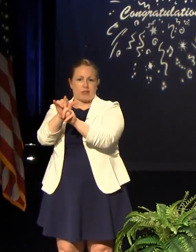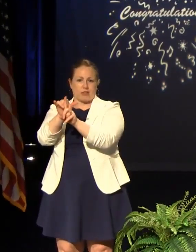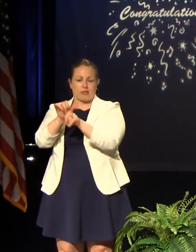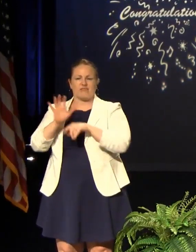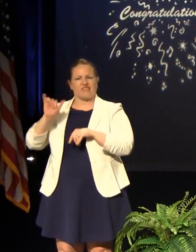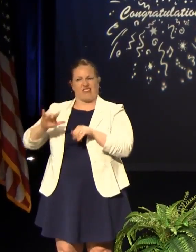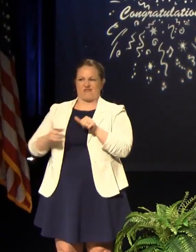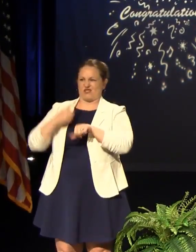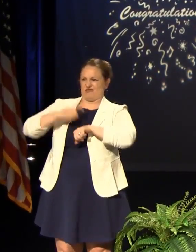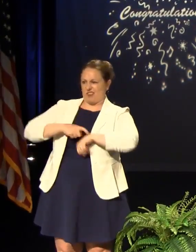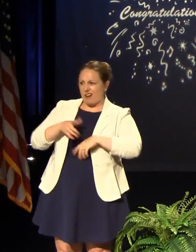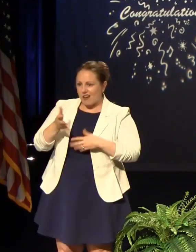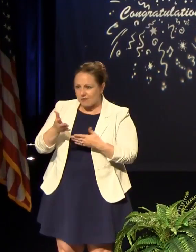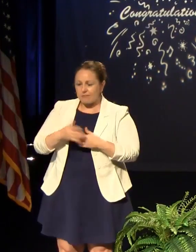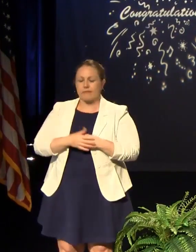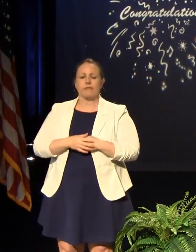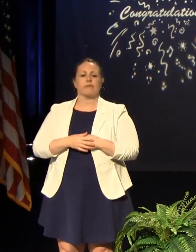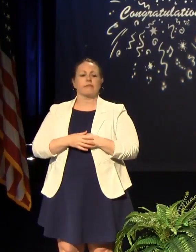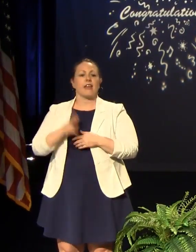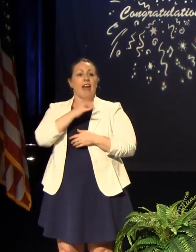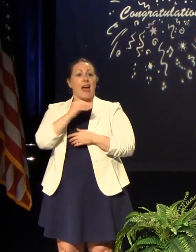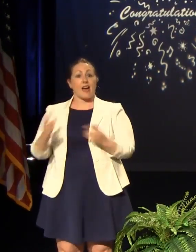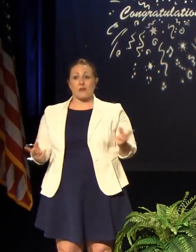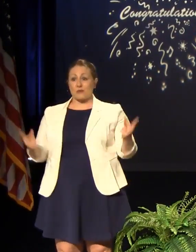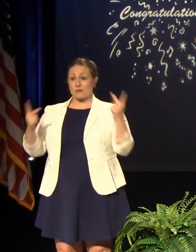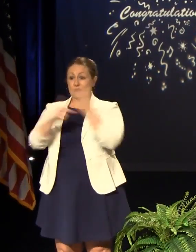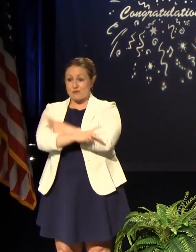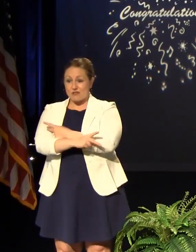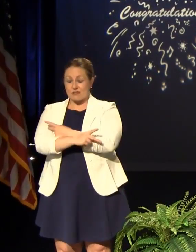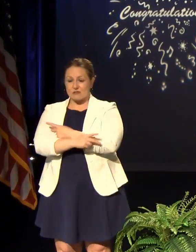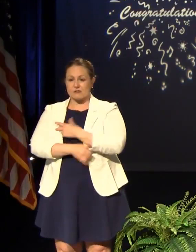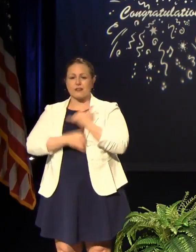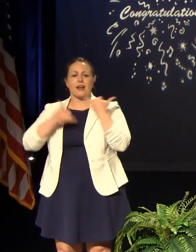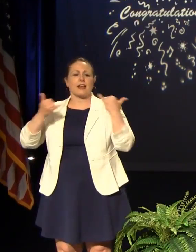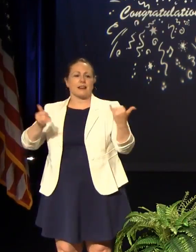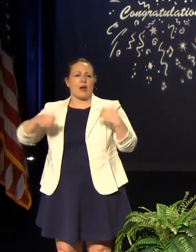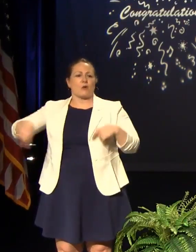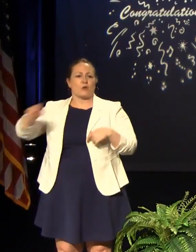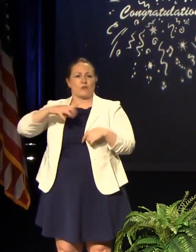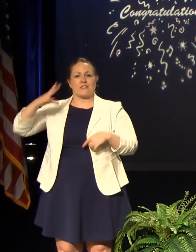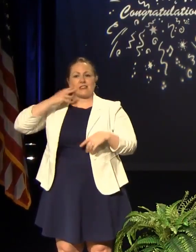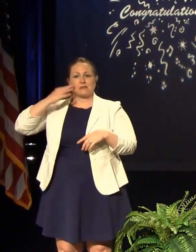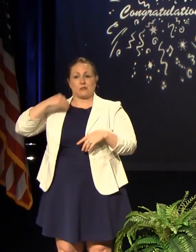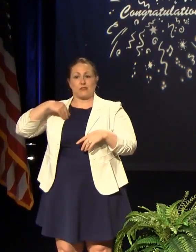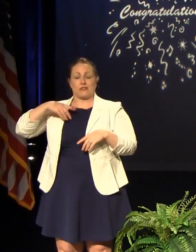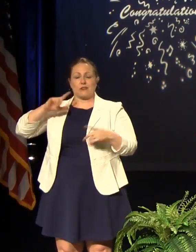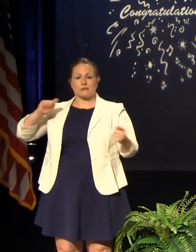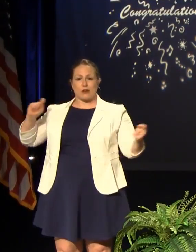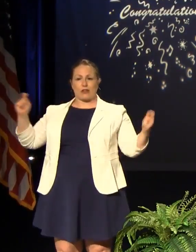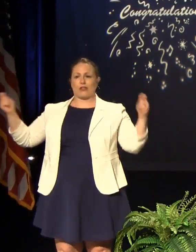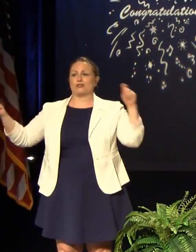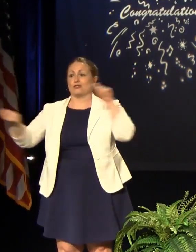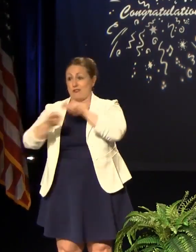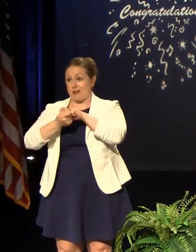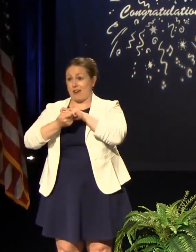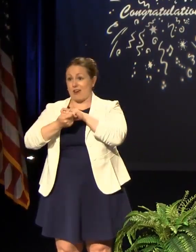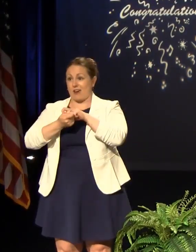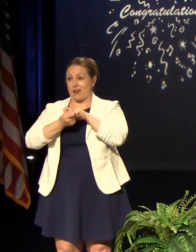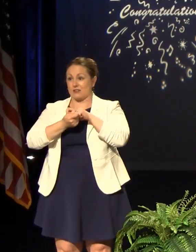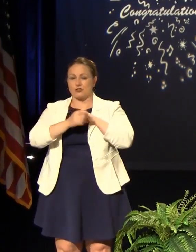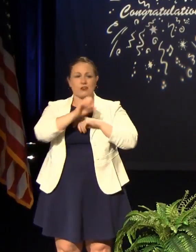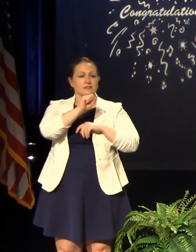And to make matters worse, you've now lived through the change from Snapchat